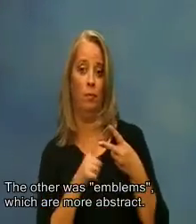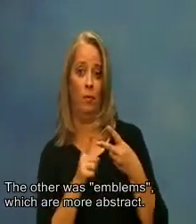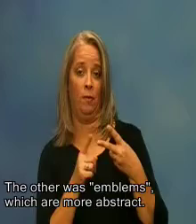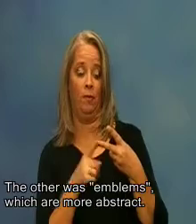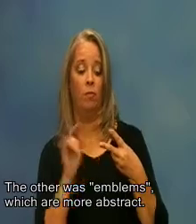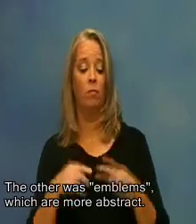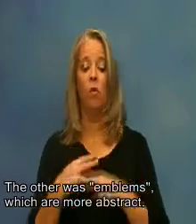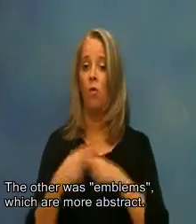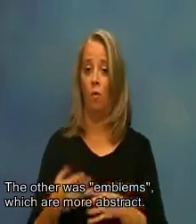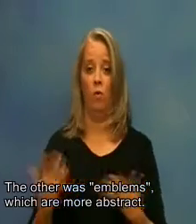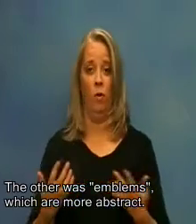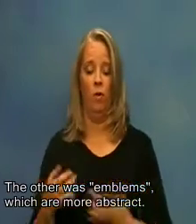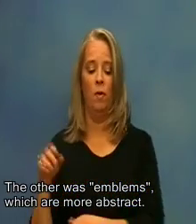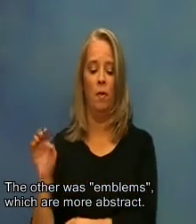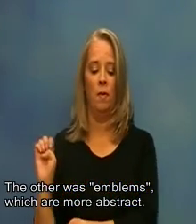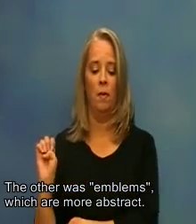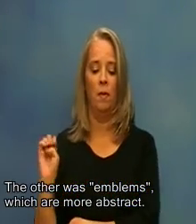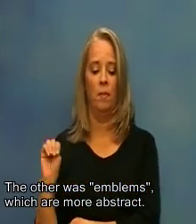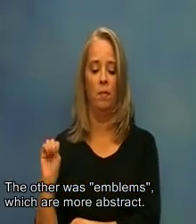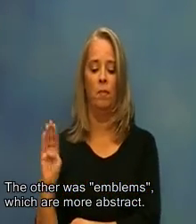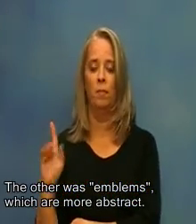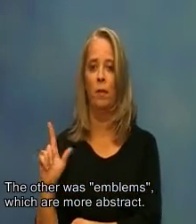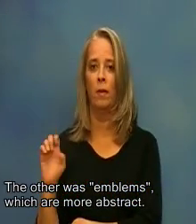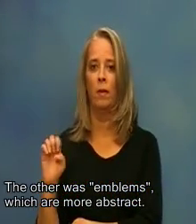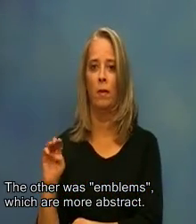The other was emblems, which are more abstract.